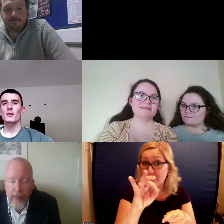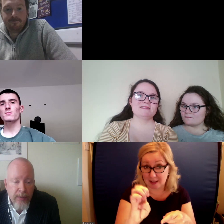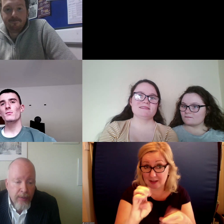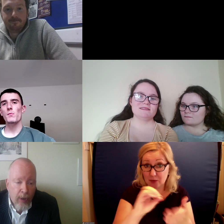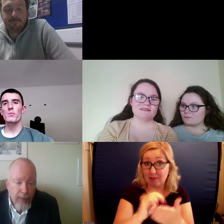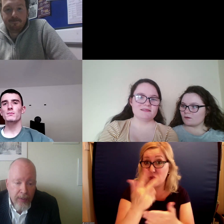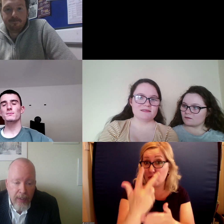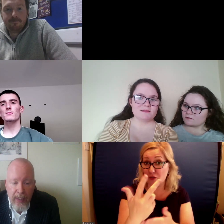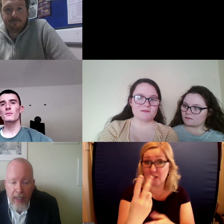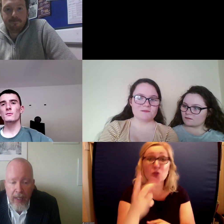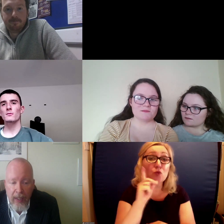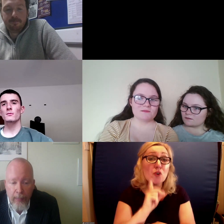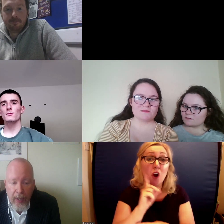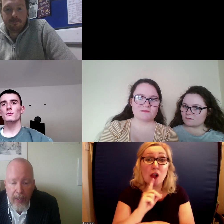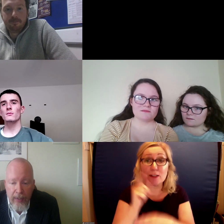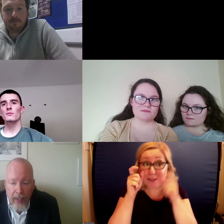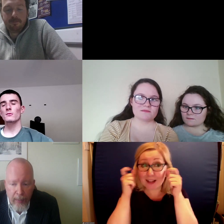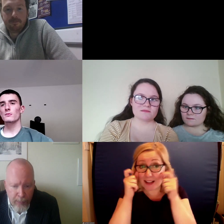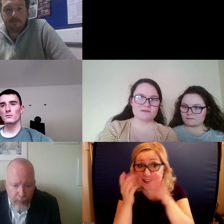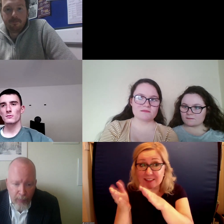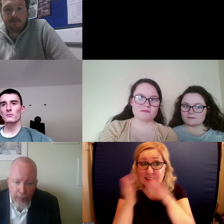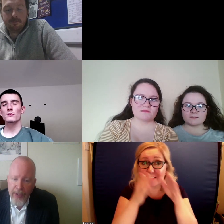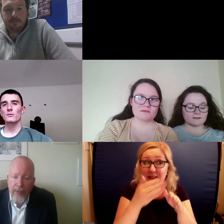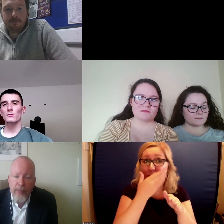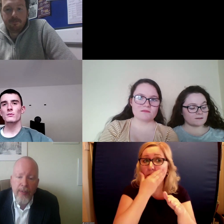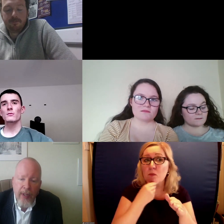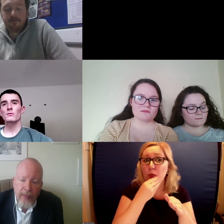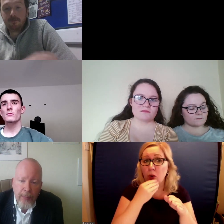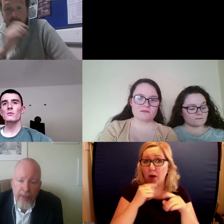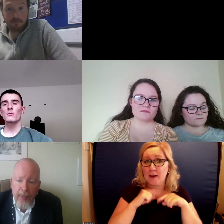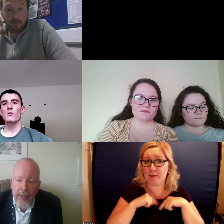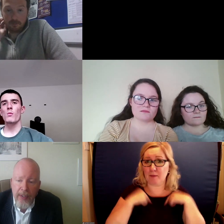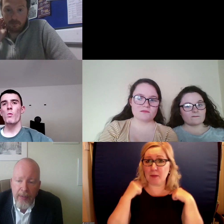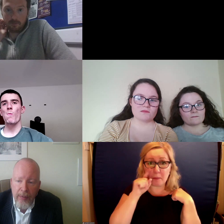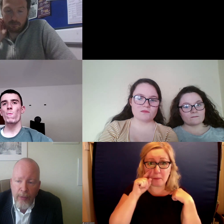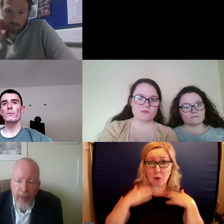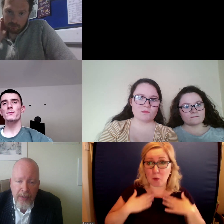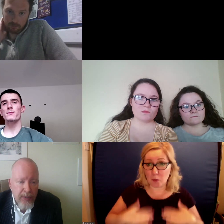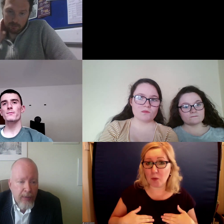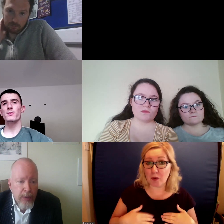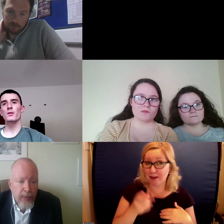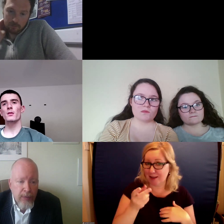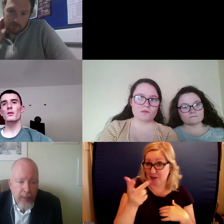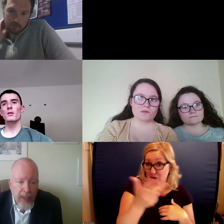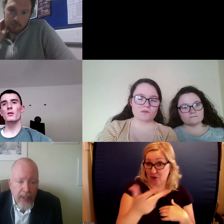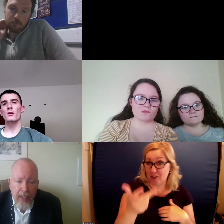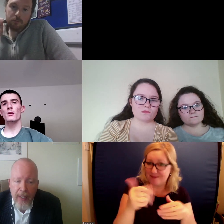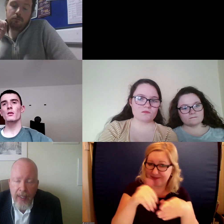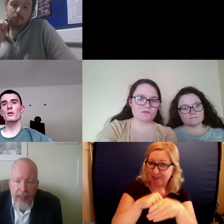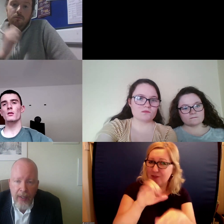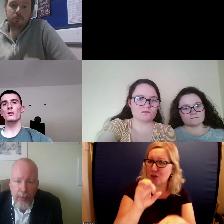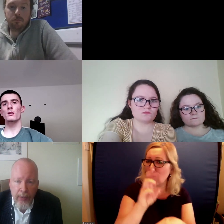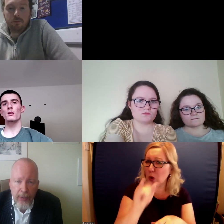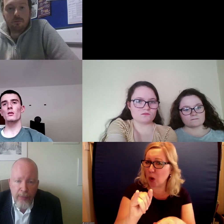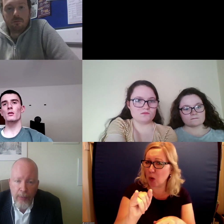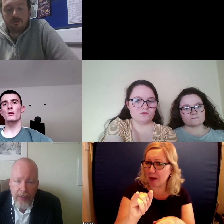Youth Services in Galway City. And in particular, you've been involved in participating in the formation of Sound Surfers from the beginning.